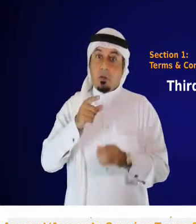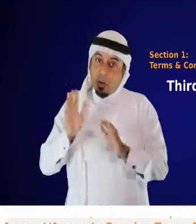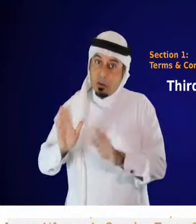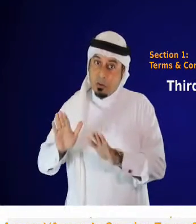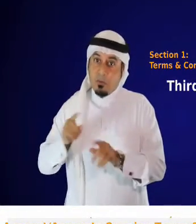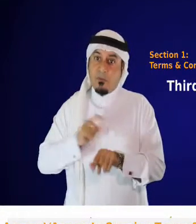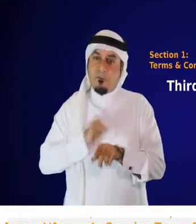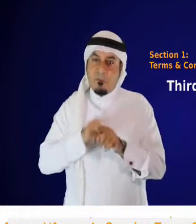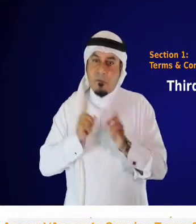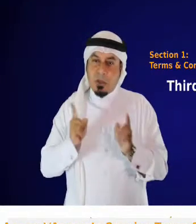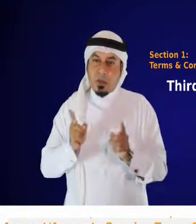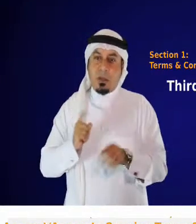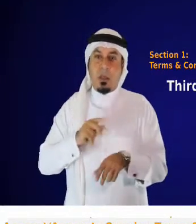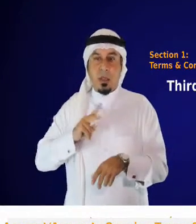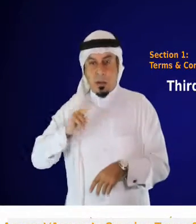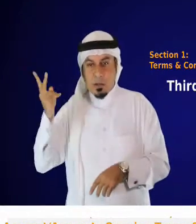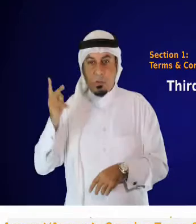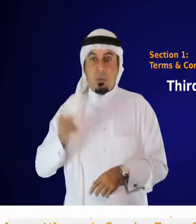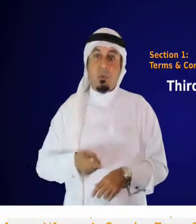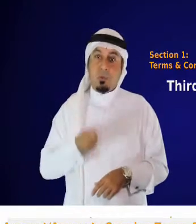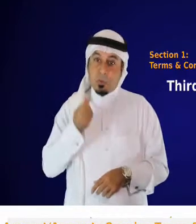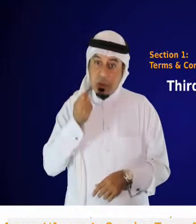term at the prevailing interest rate.